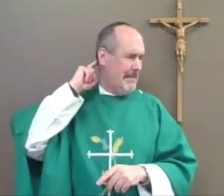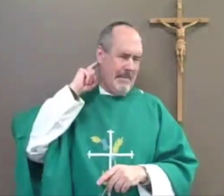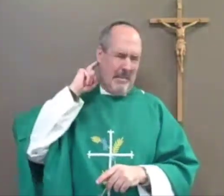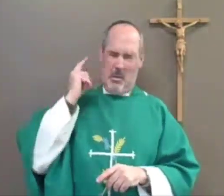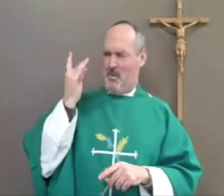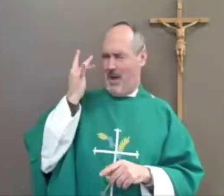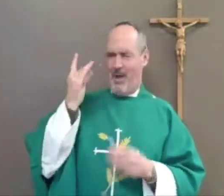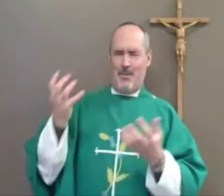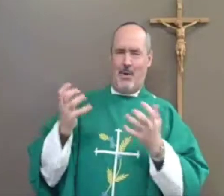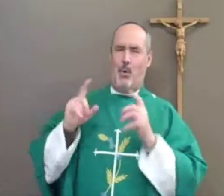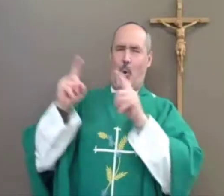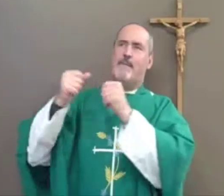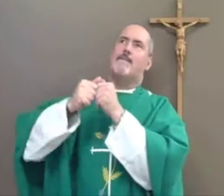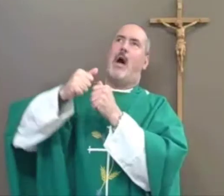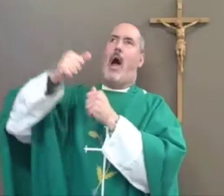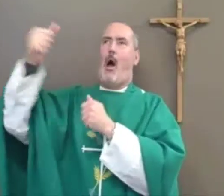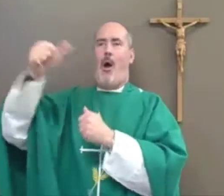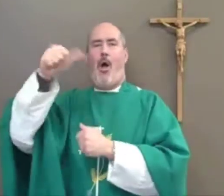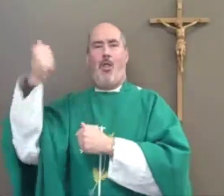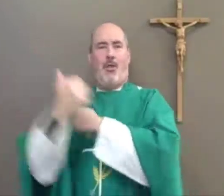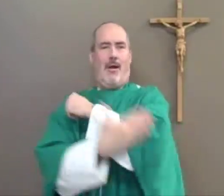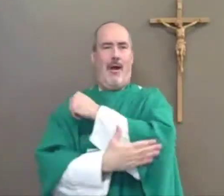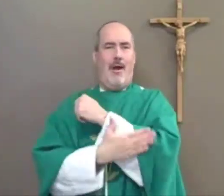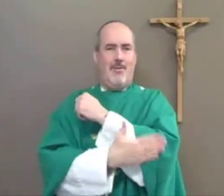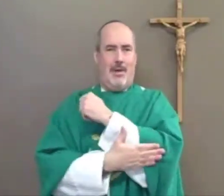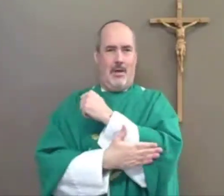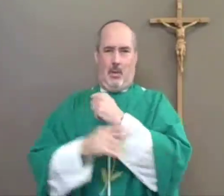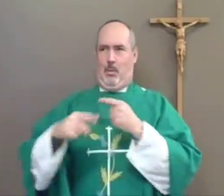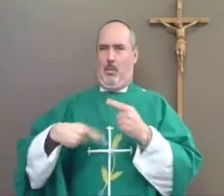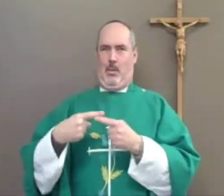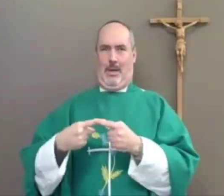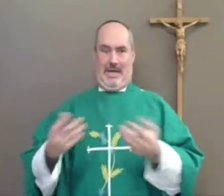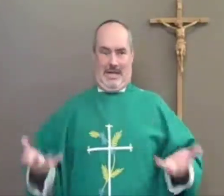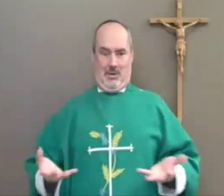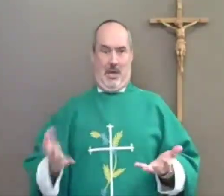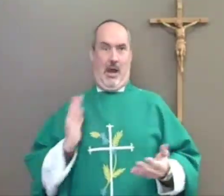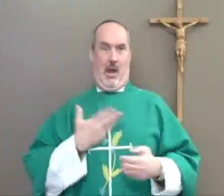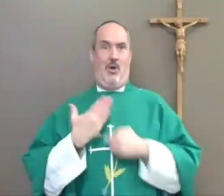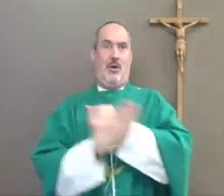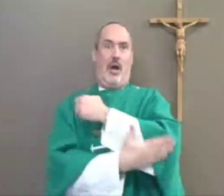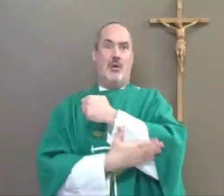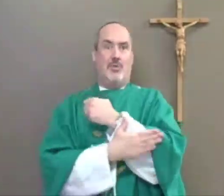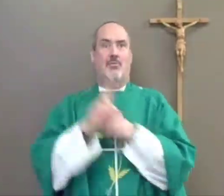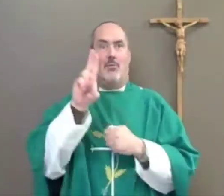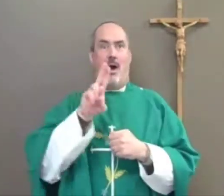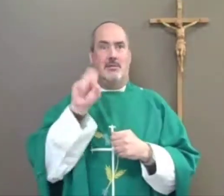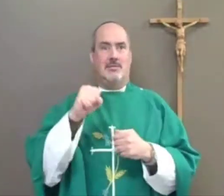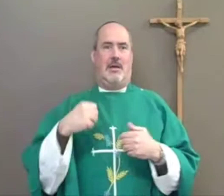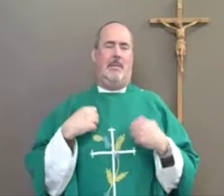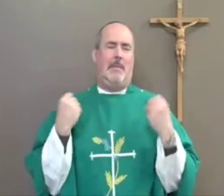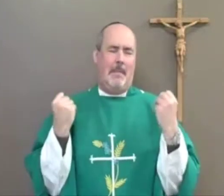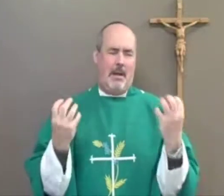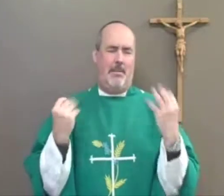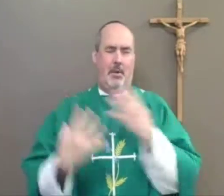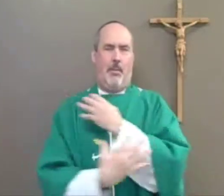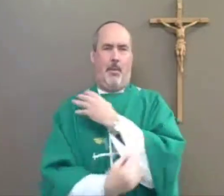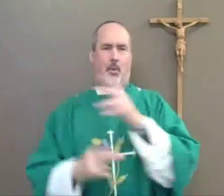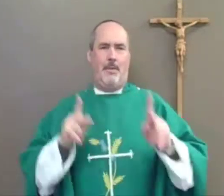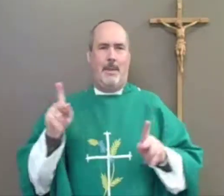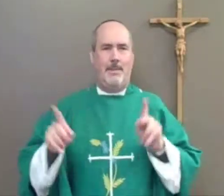However, I can't help but wonder why it is that we think we need to go far away to help people when there are so many